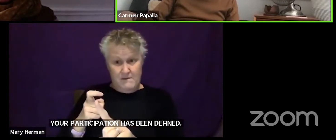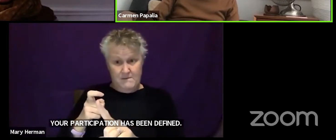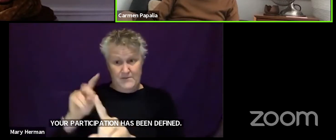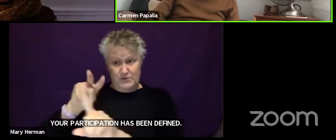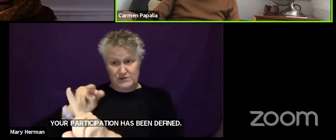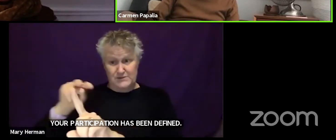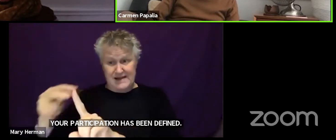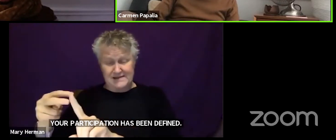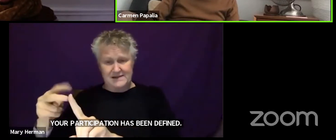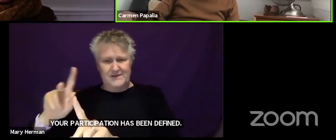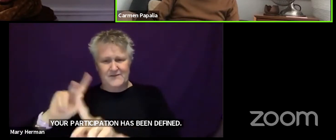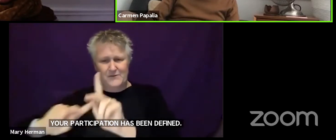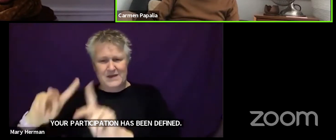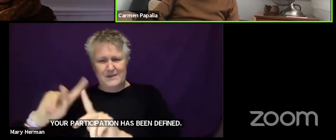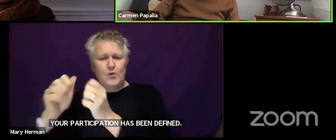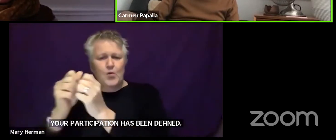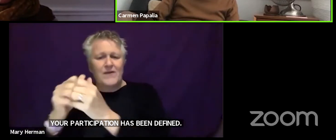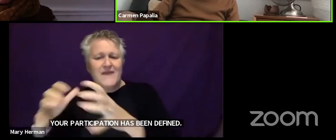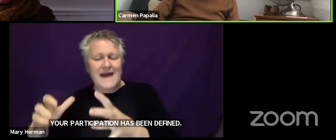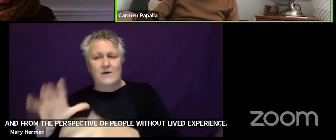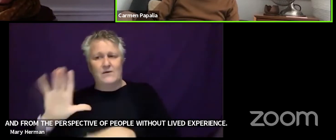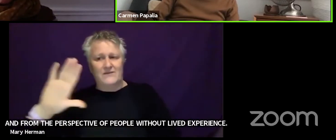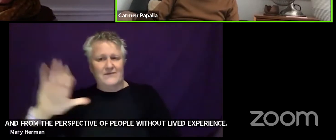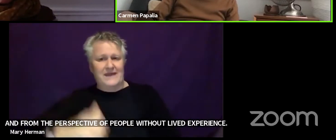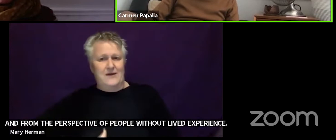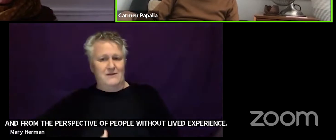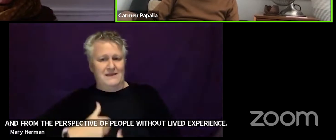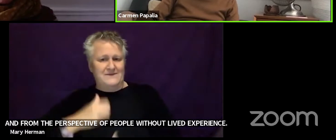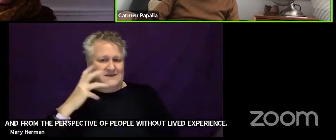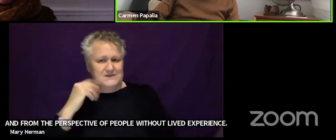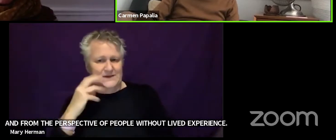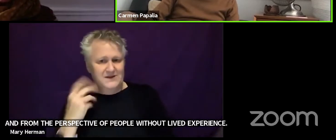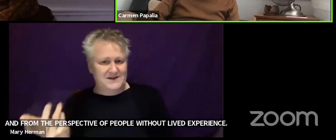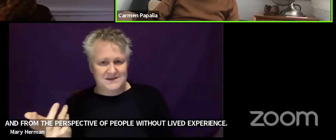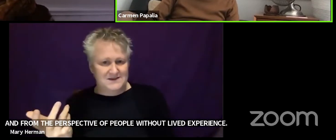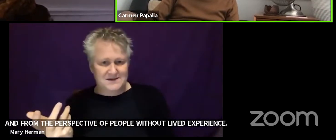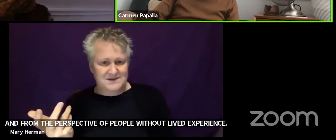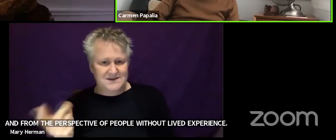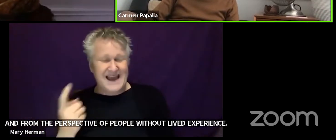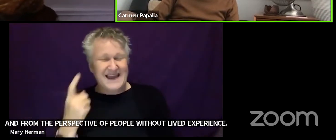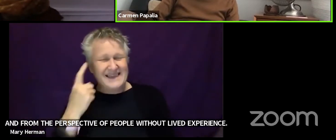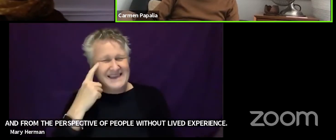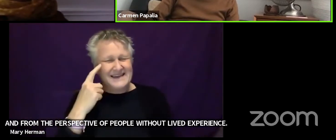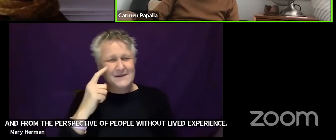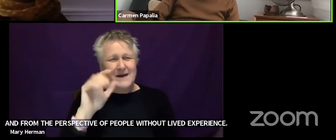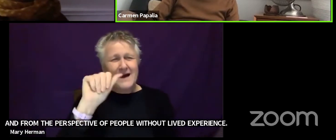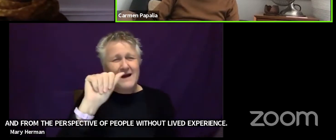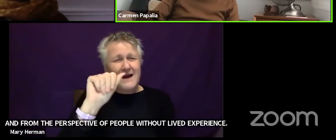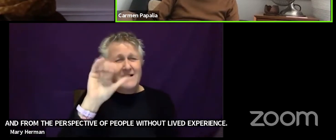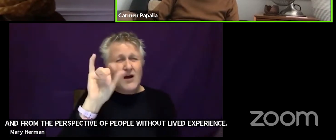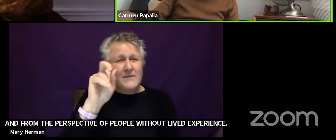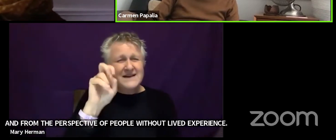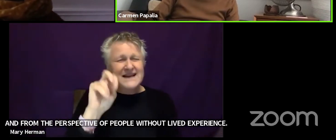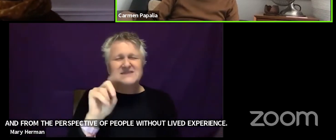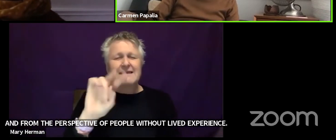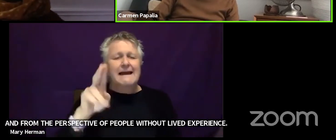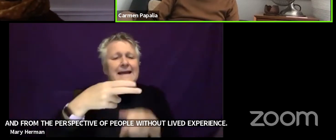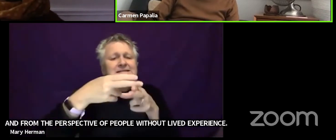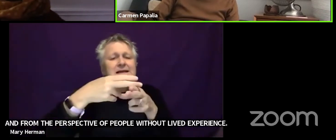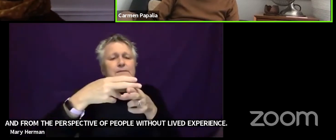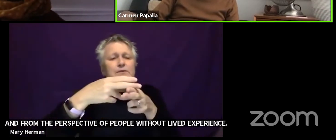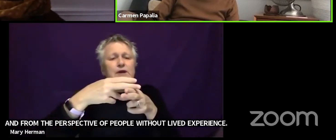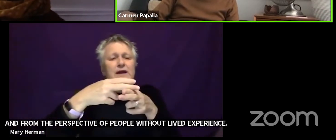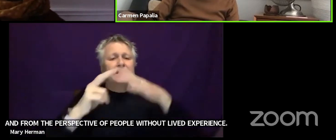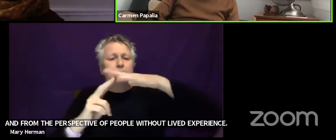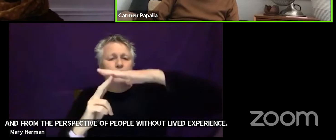without lived experience. So, this is the, I think of accommodations as kind of like a temporary bridge to participation in